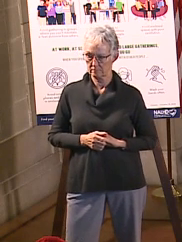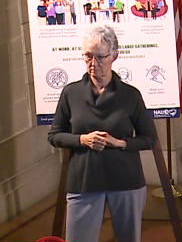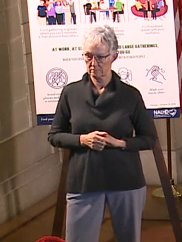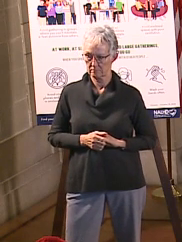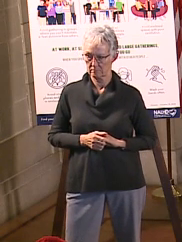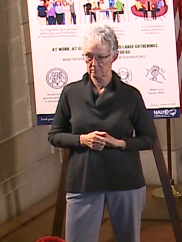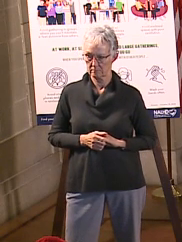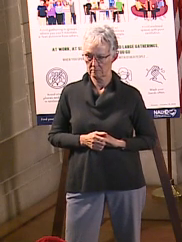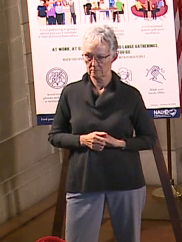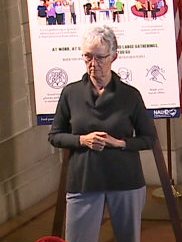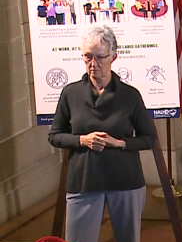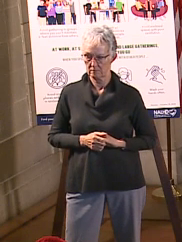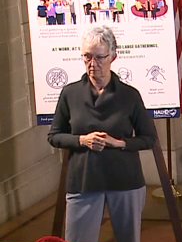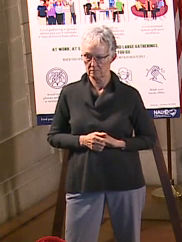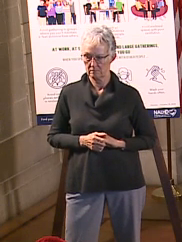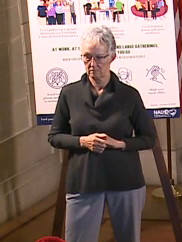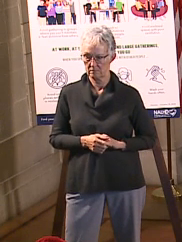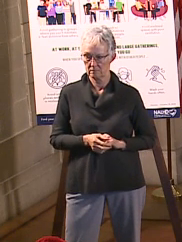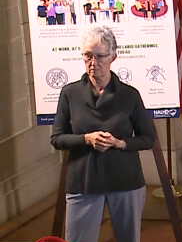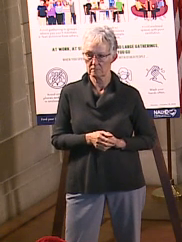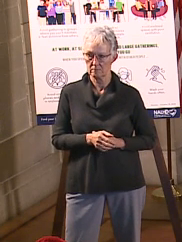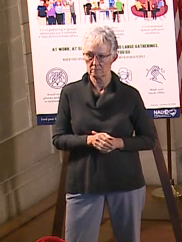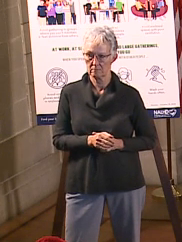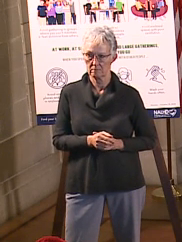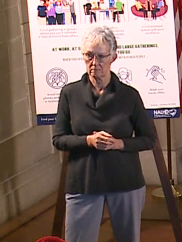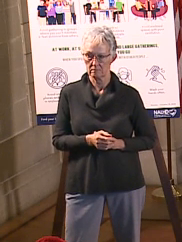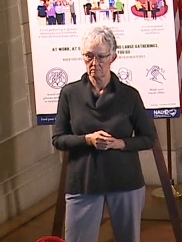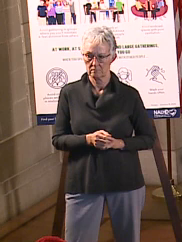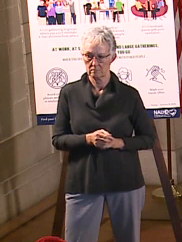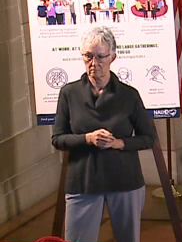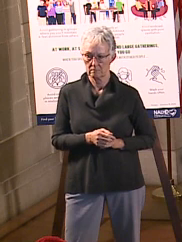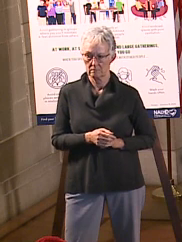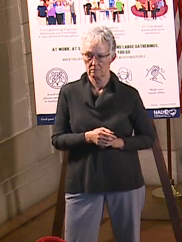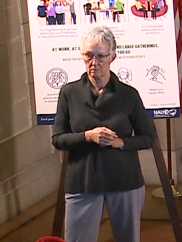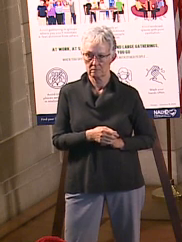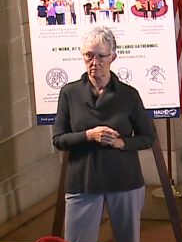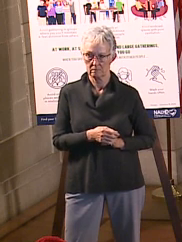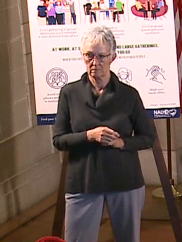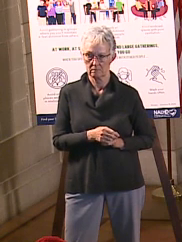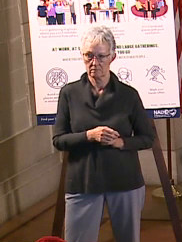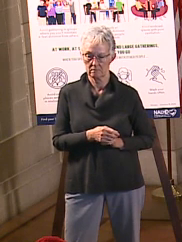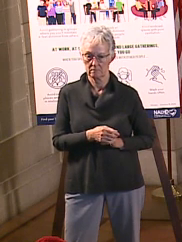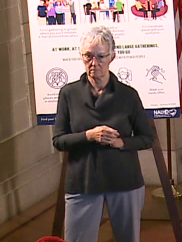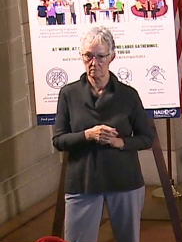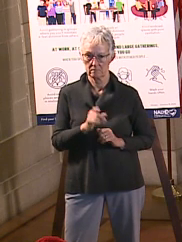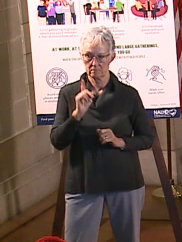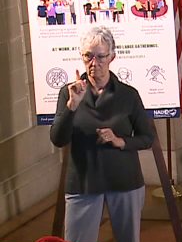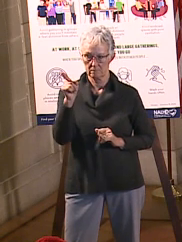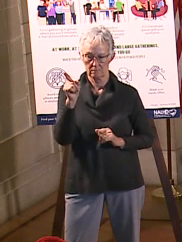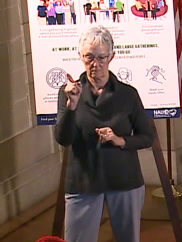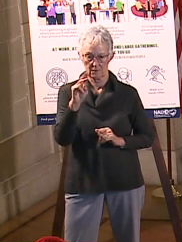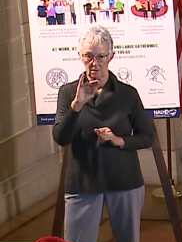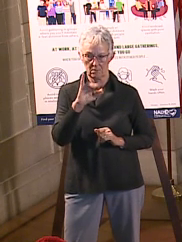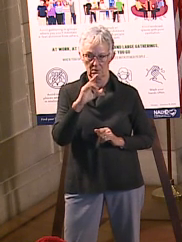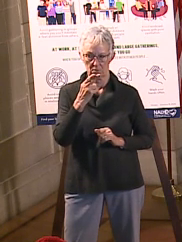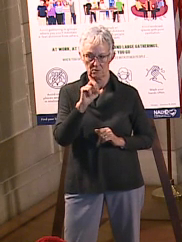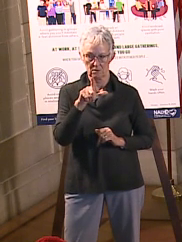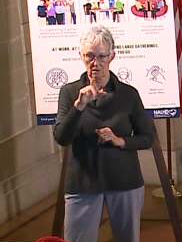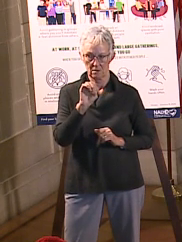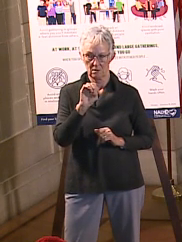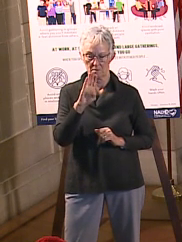has the state stopped using Med88 for coronavirus testing, and if so, why? Michelle